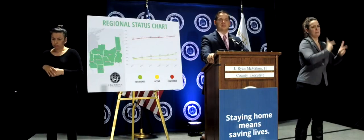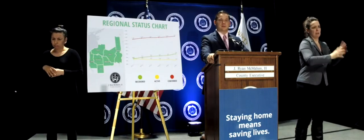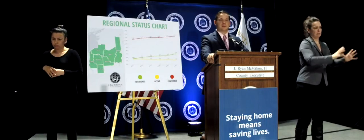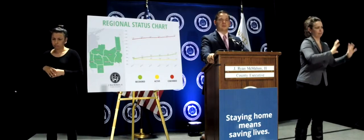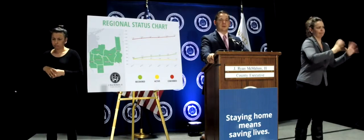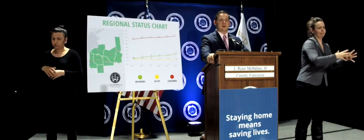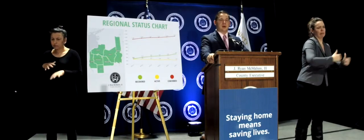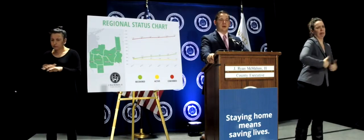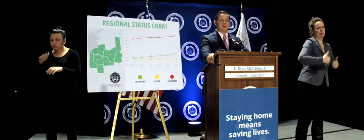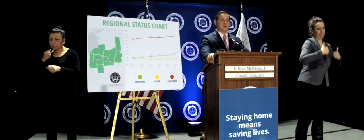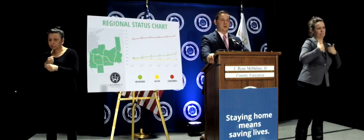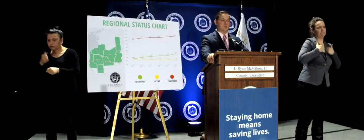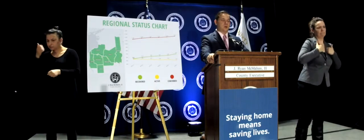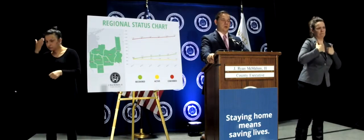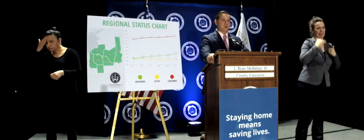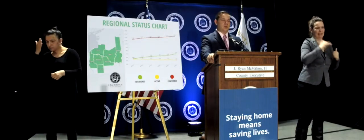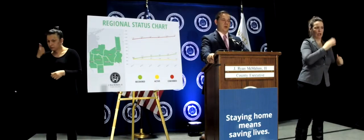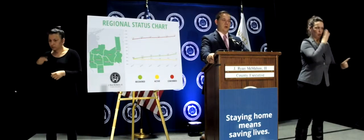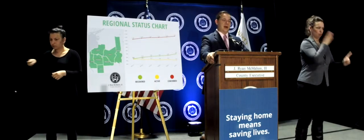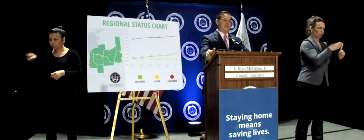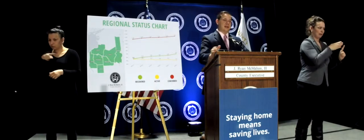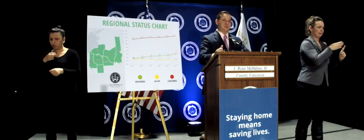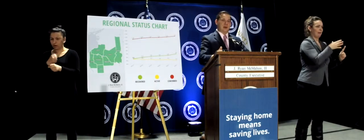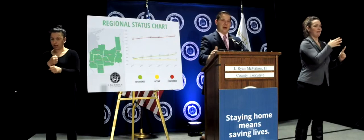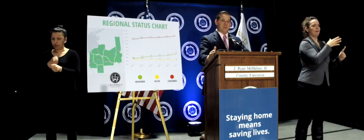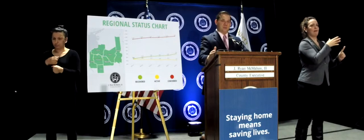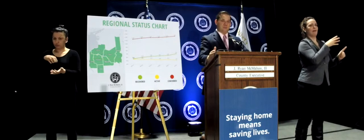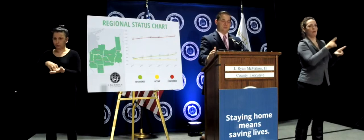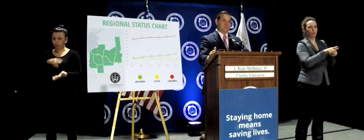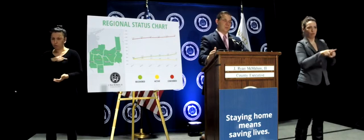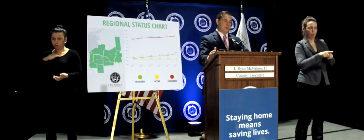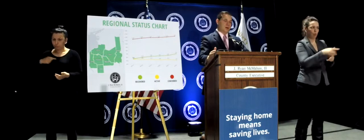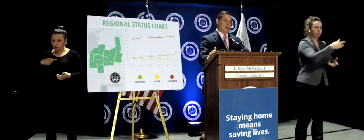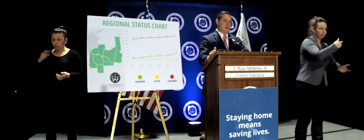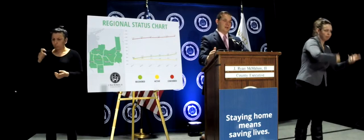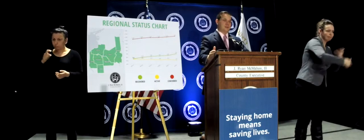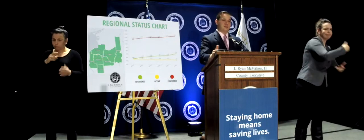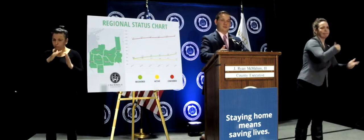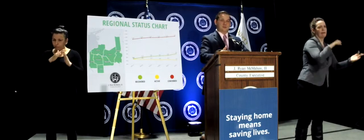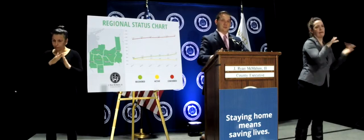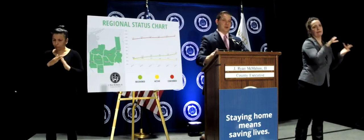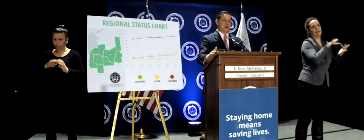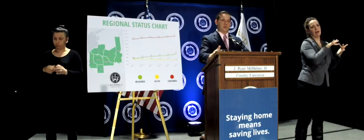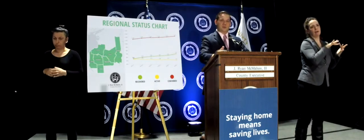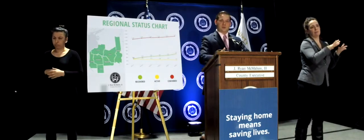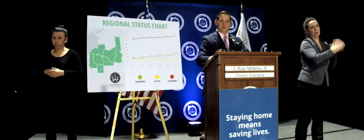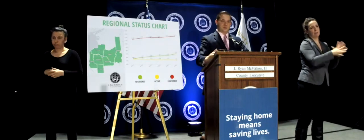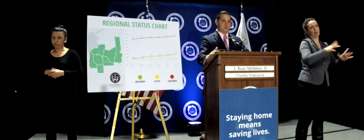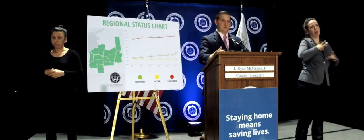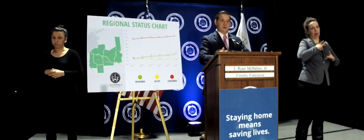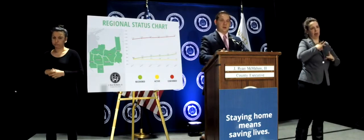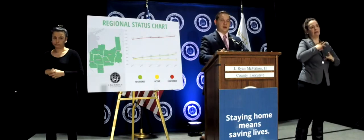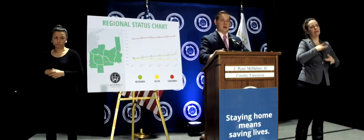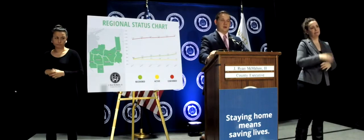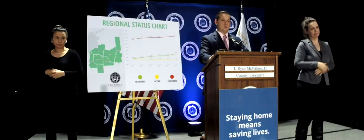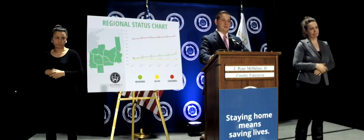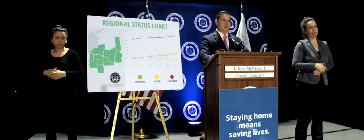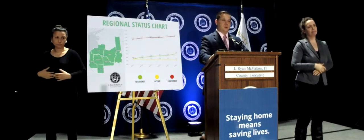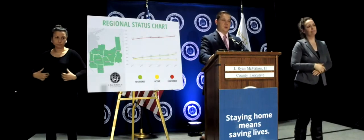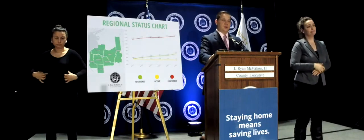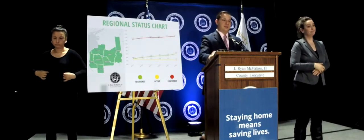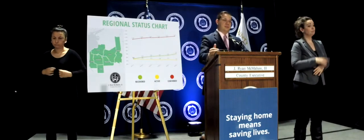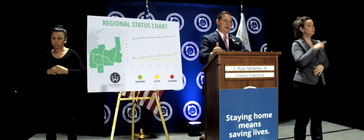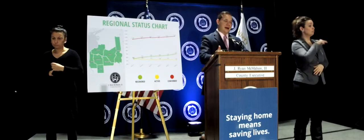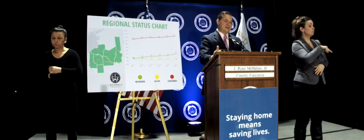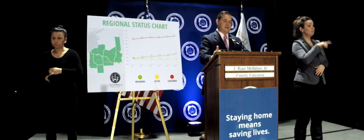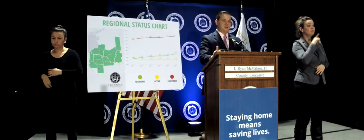our cases. So we know contacts will happen. That doesn't strain our resources.